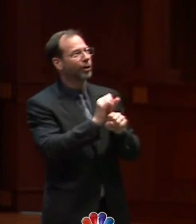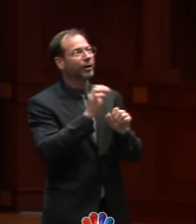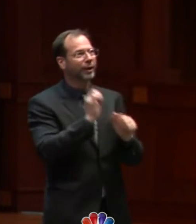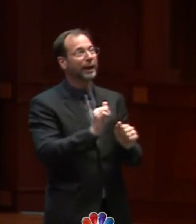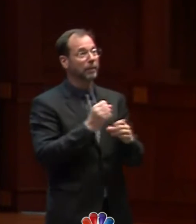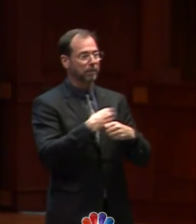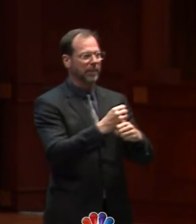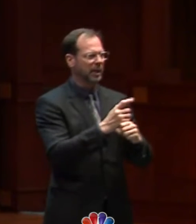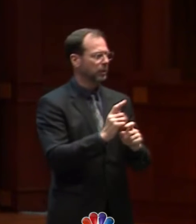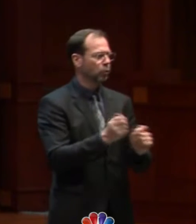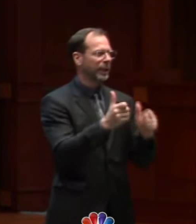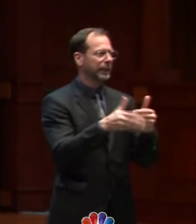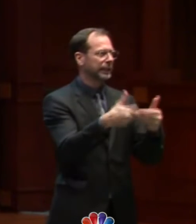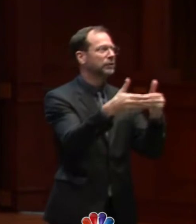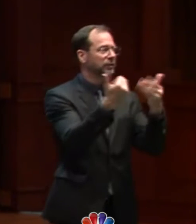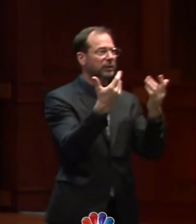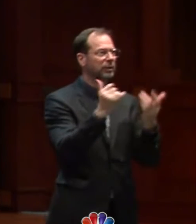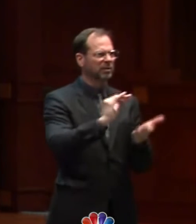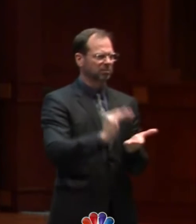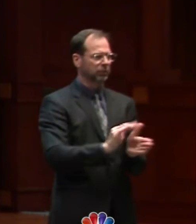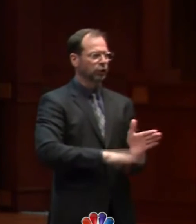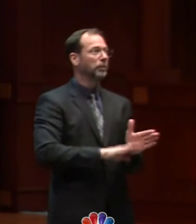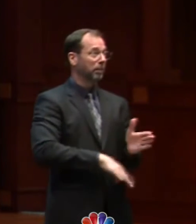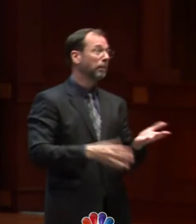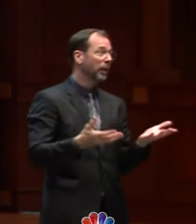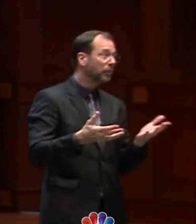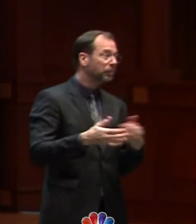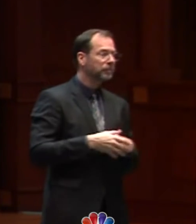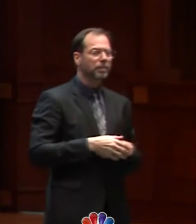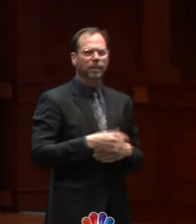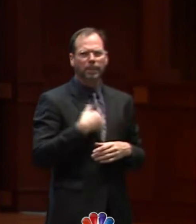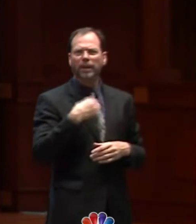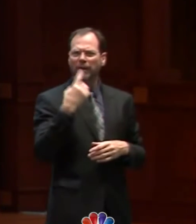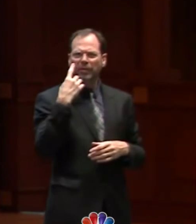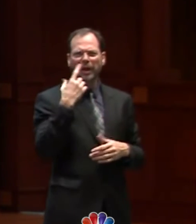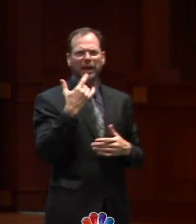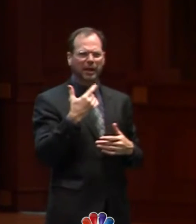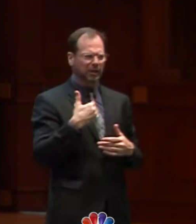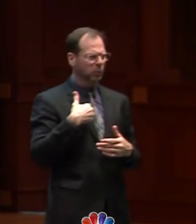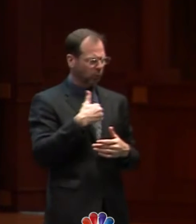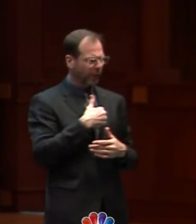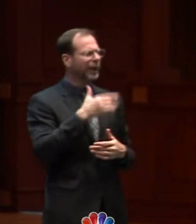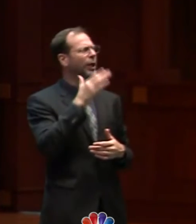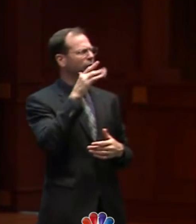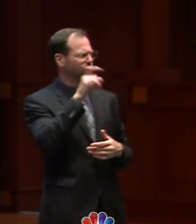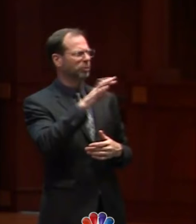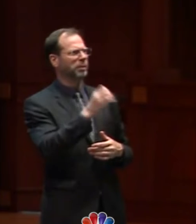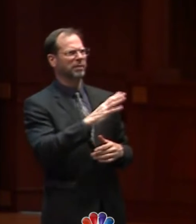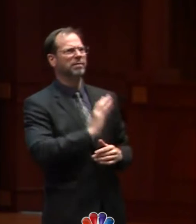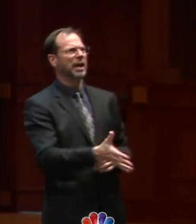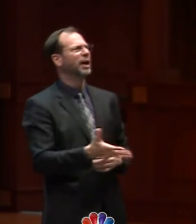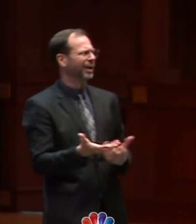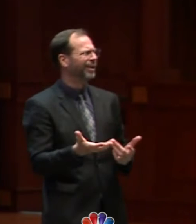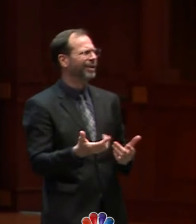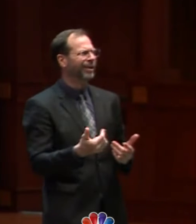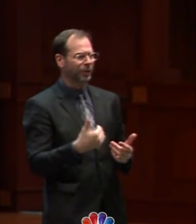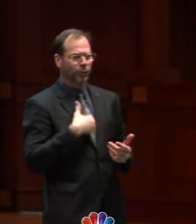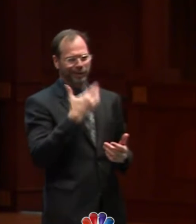actually be produced fairly quickly and at a pretty low cost. So I think we're going to be in a good place. We're fortunate